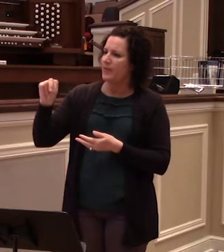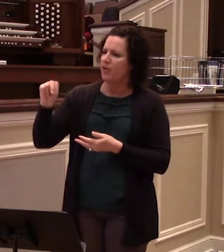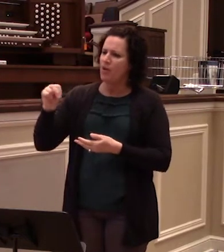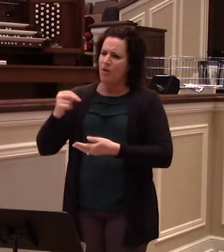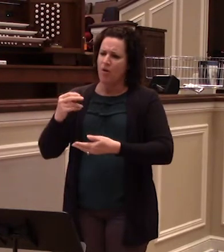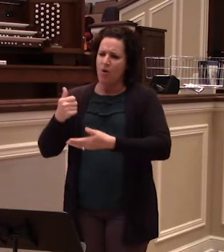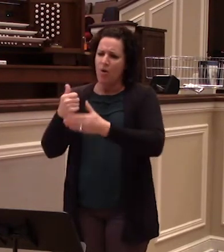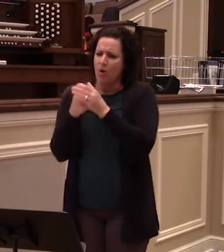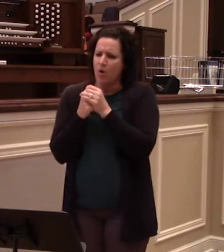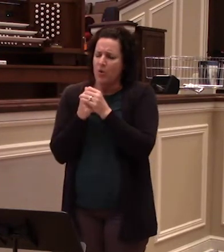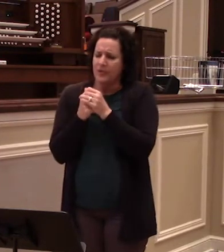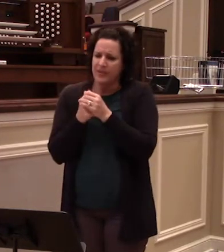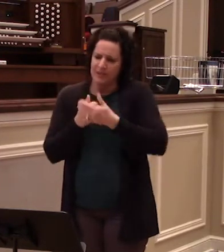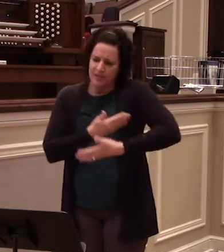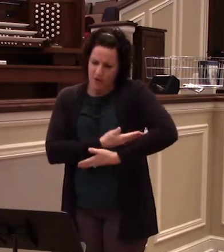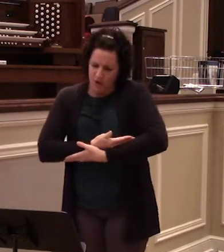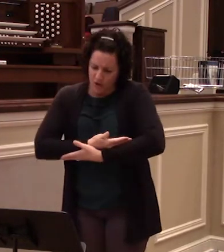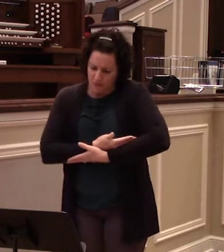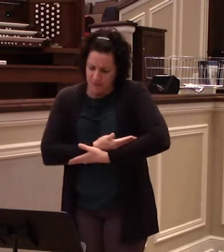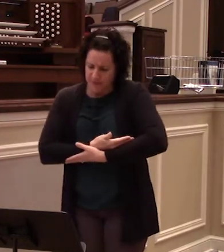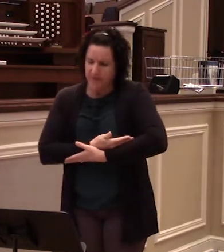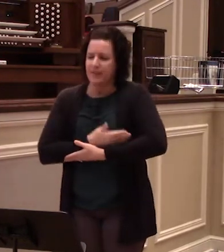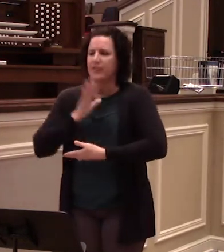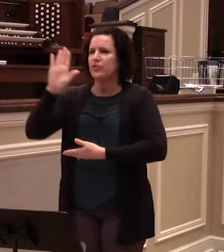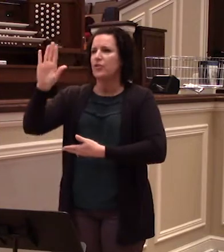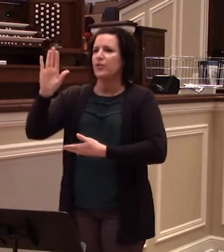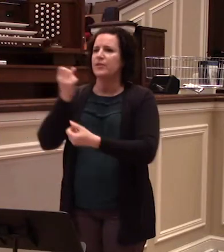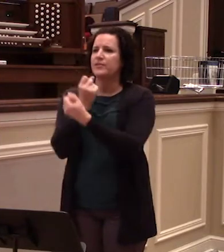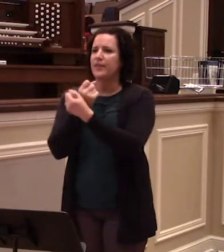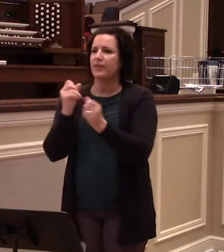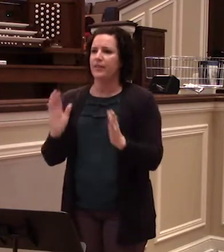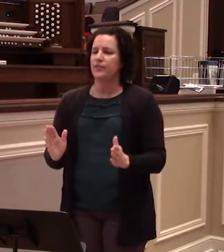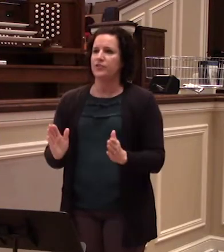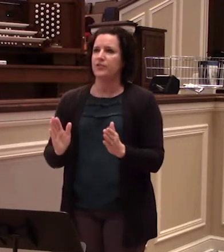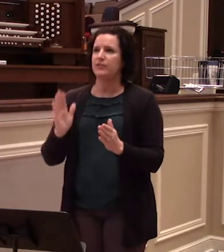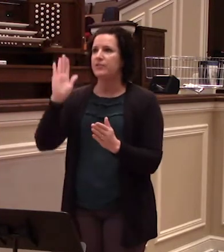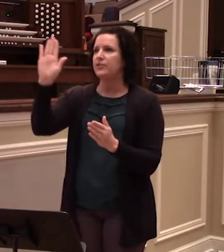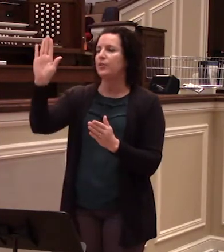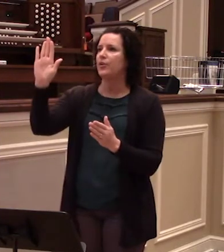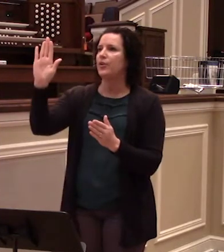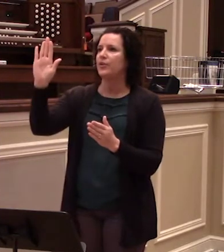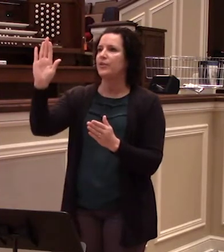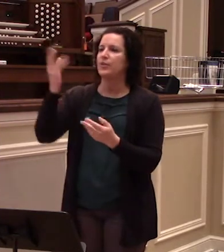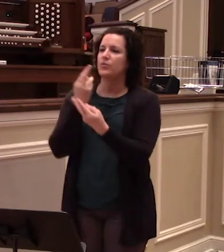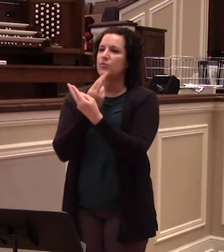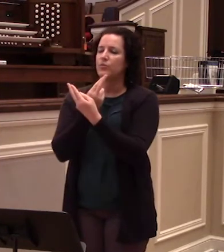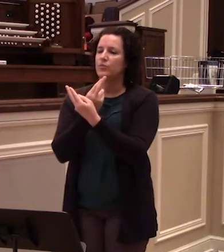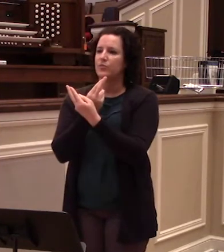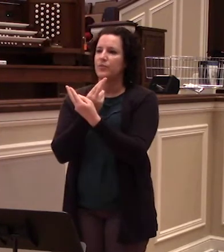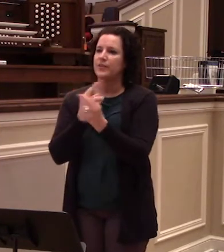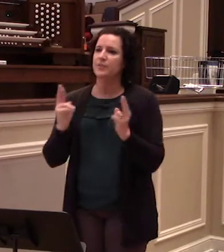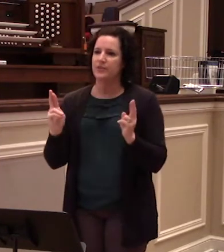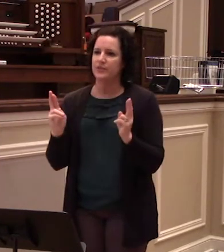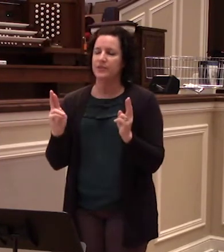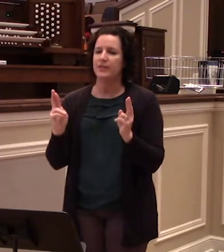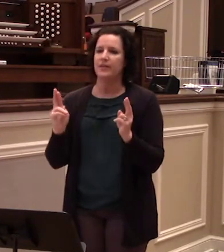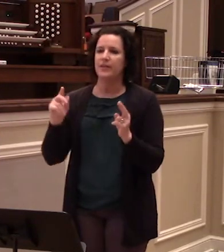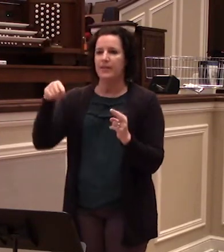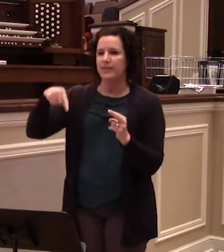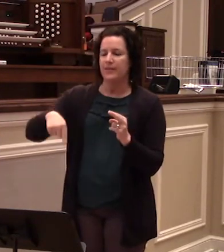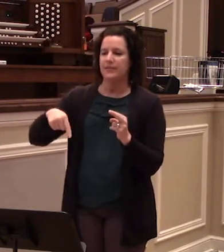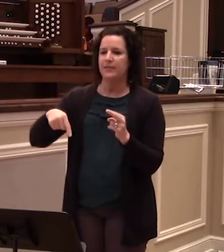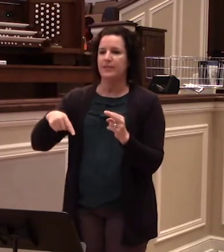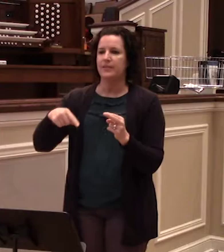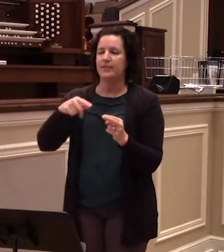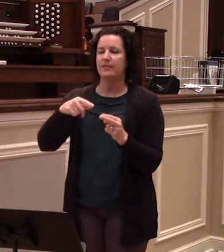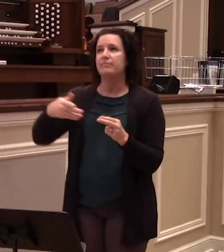Your salvation, Simeon says, your light, your revelation, your redemption. This is God